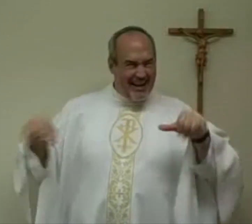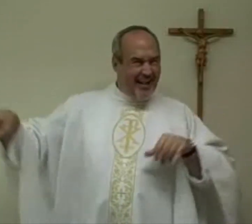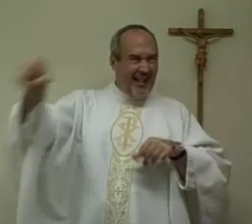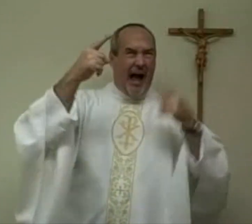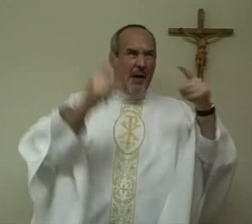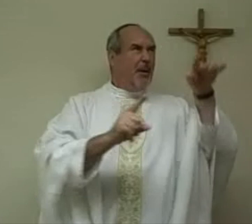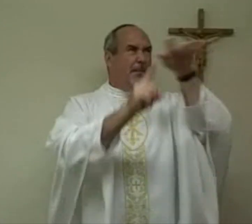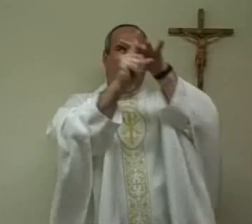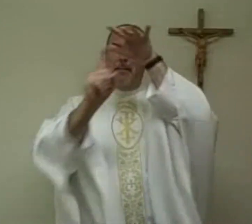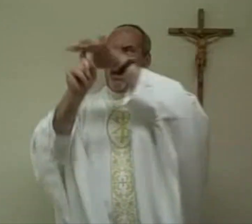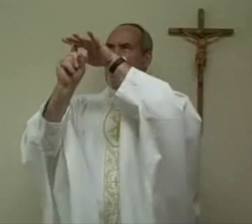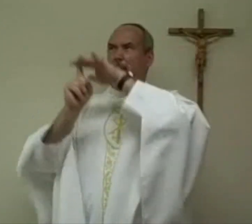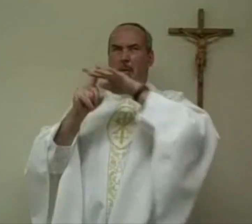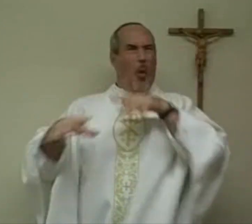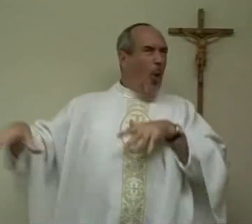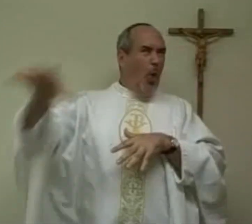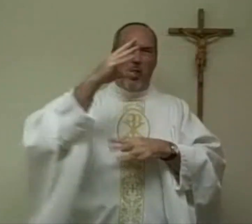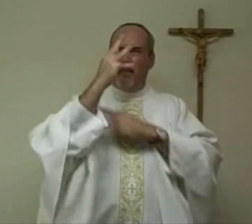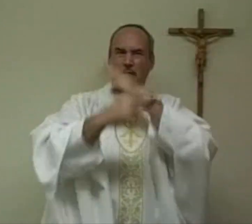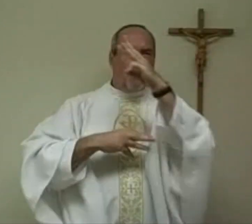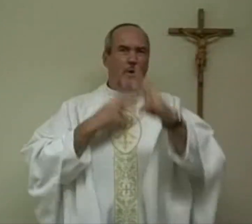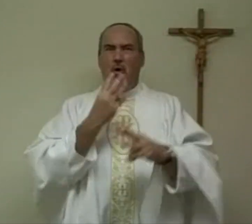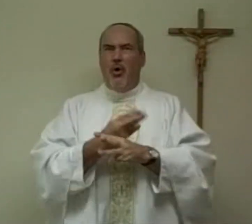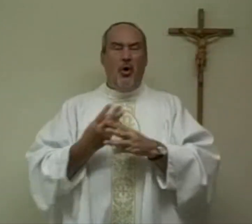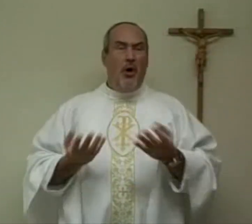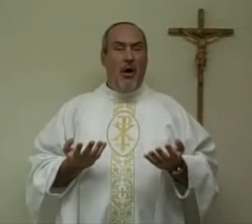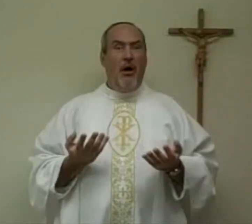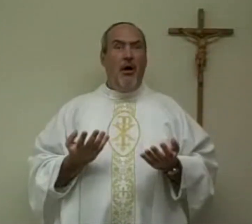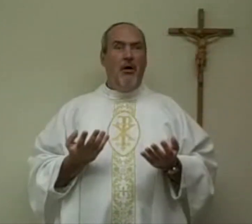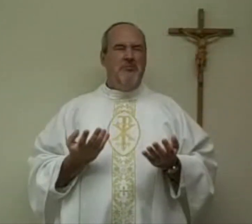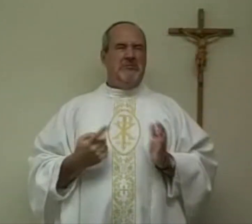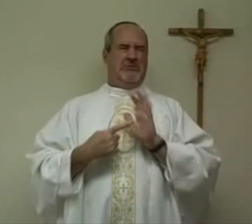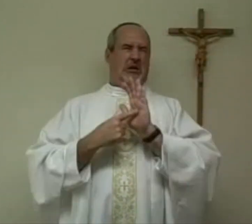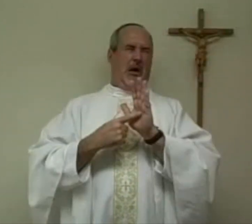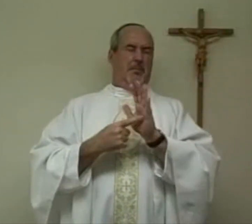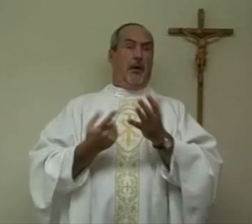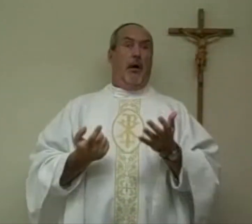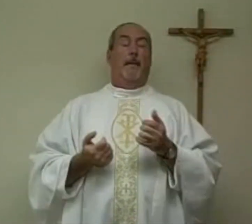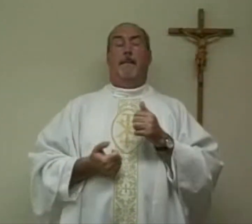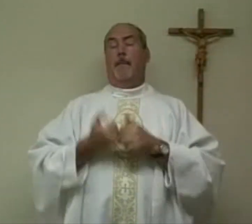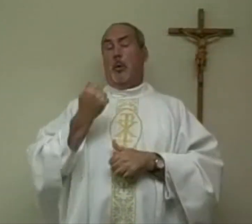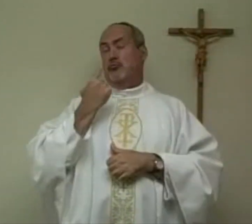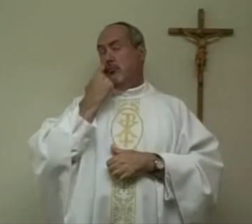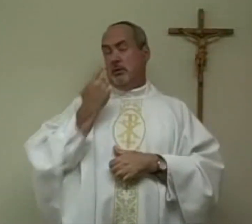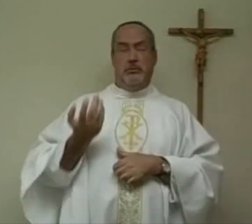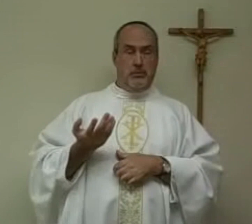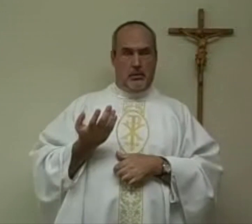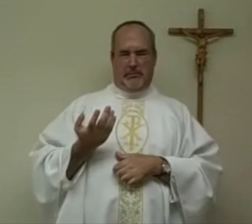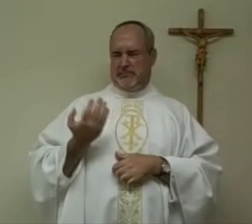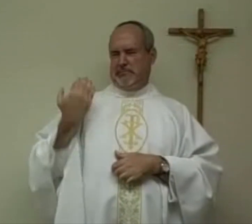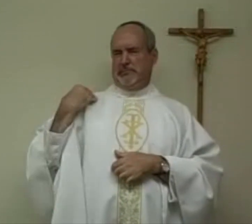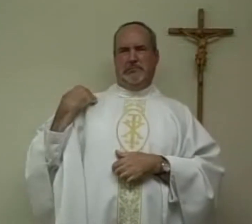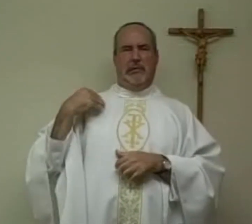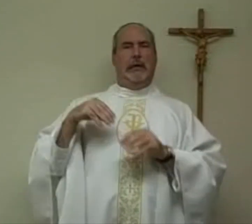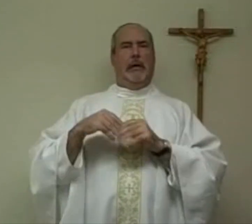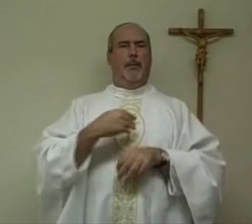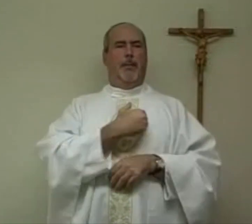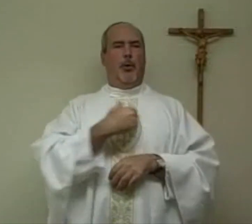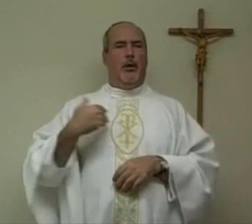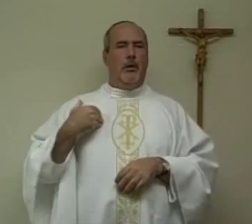the internet that it is still happening in places around the world to this day. For example, not too